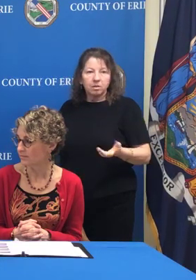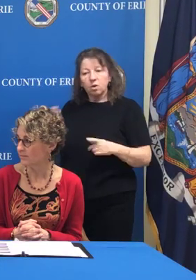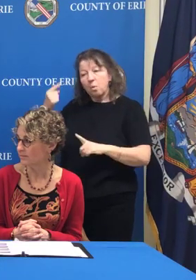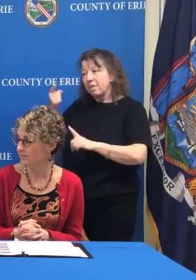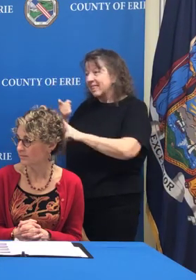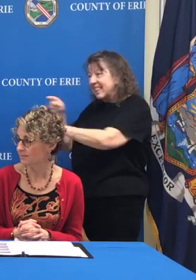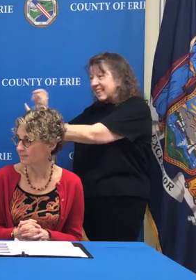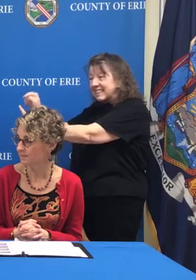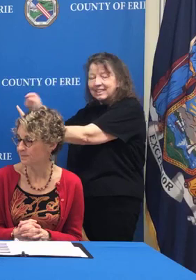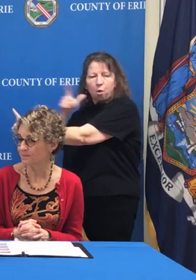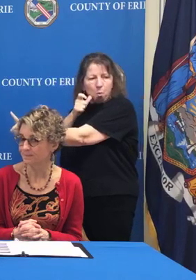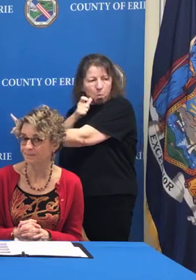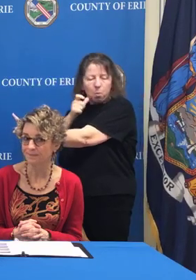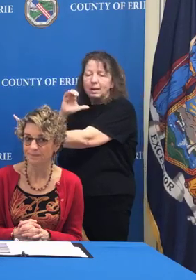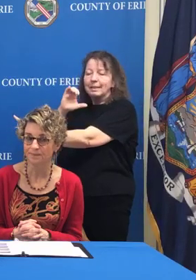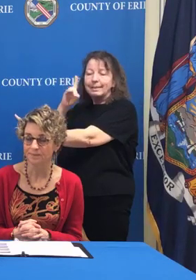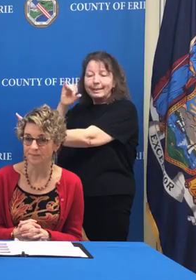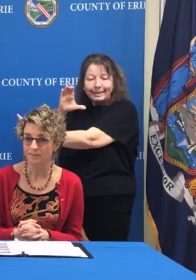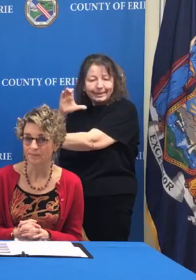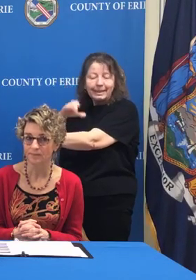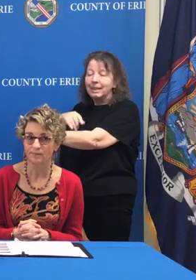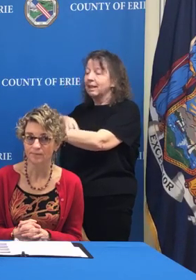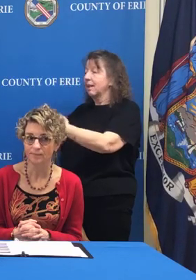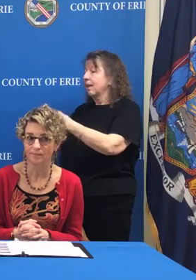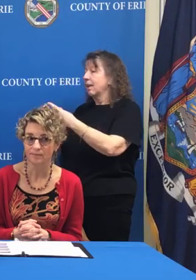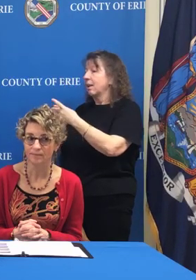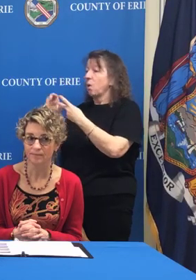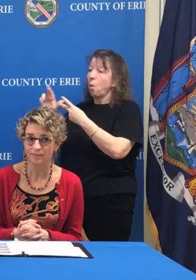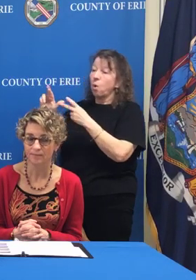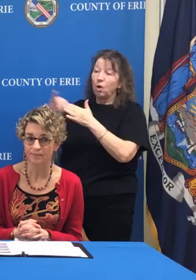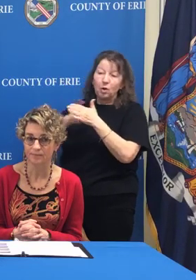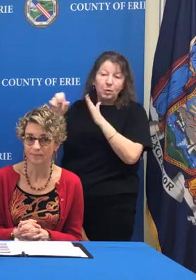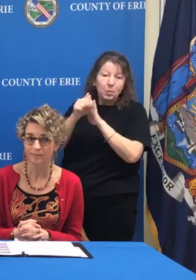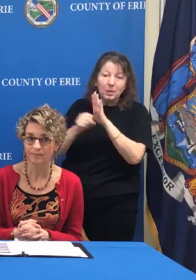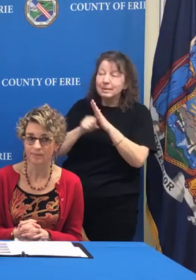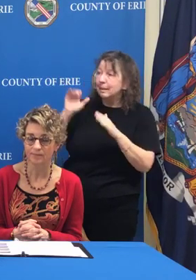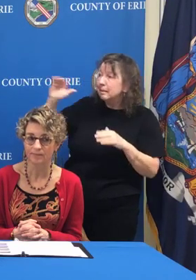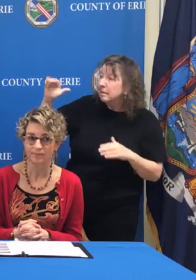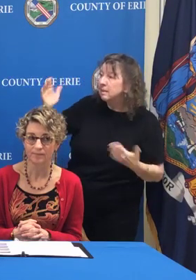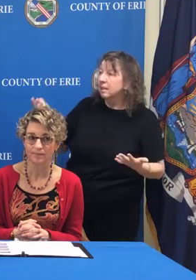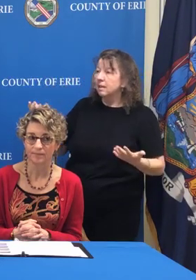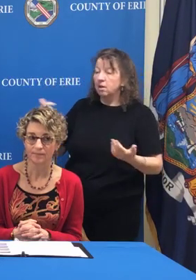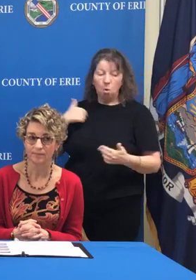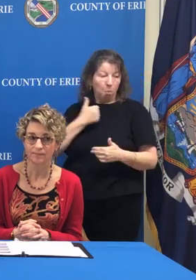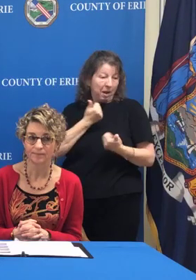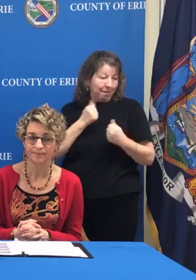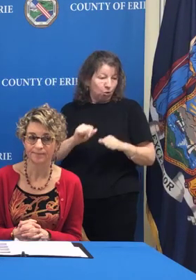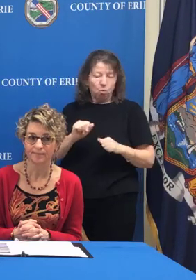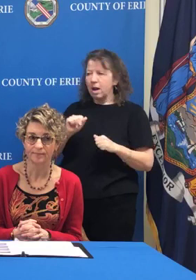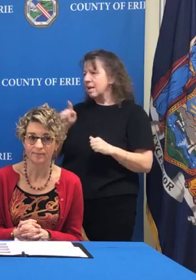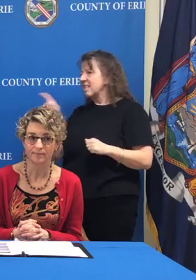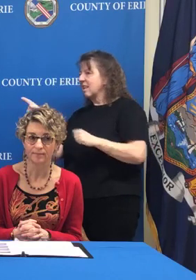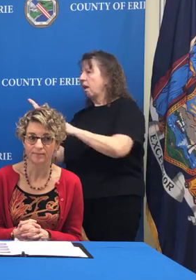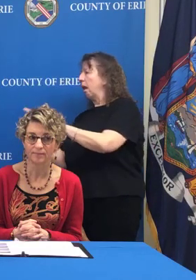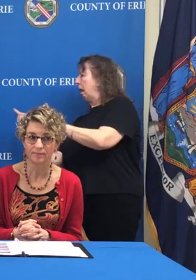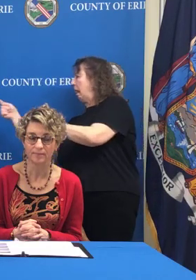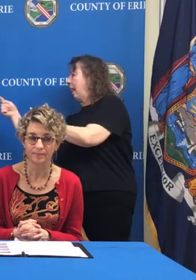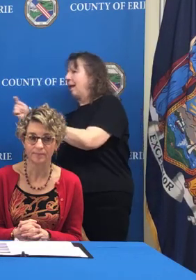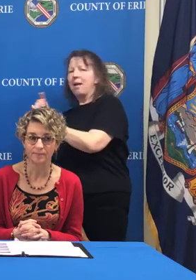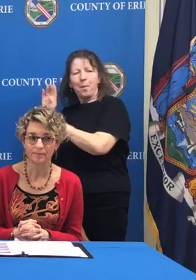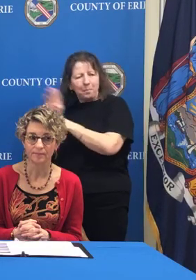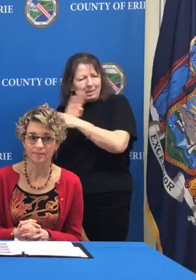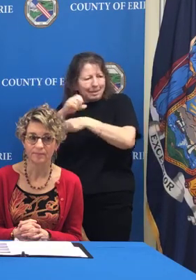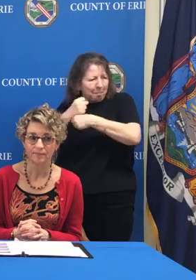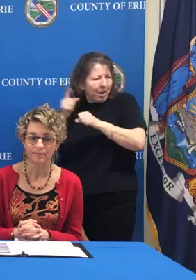CDC or, as we've been able to do lately, acquire it from New York State. We have tried to reach out to the third-party manufacturers that